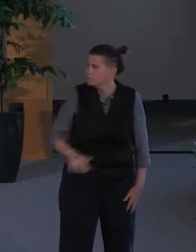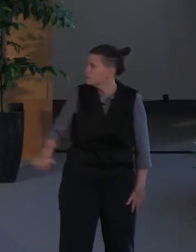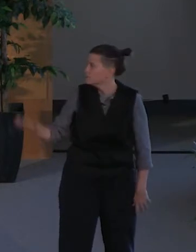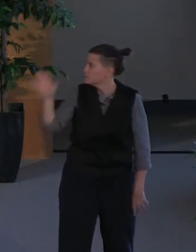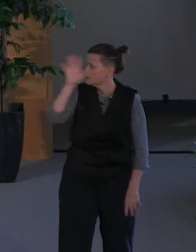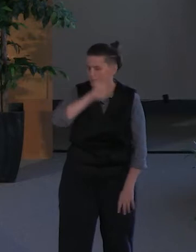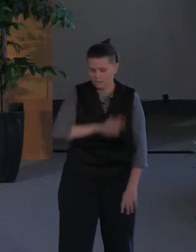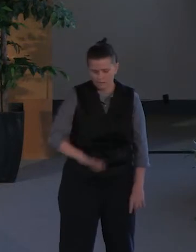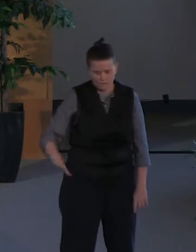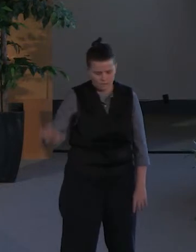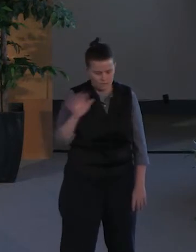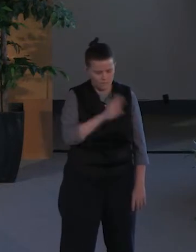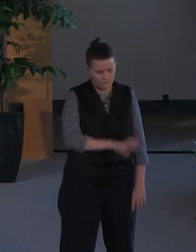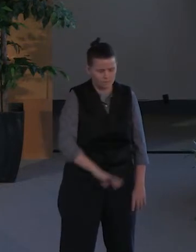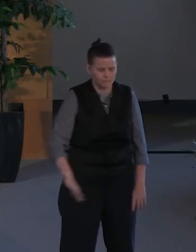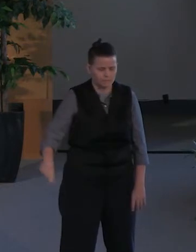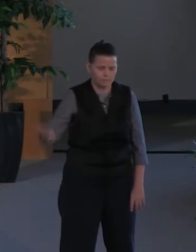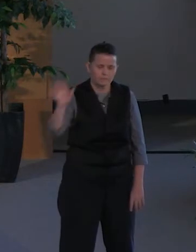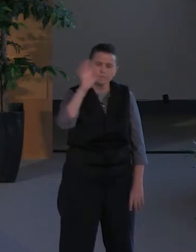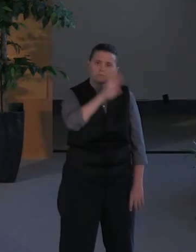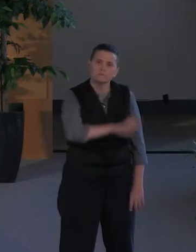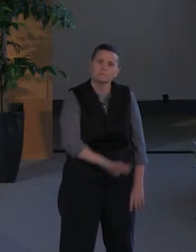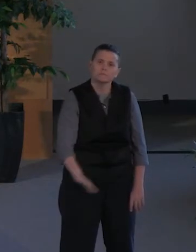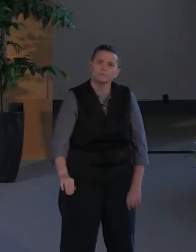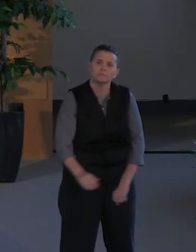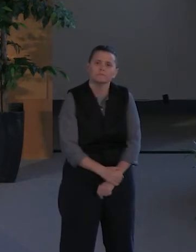and allow that connection to dissipate.